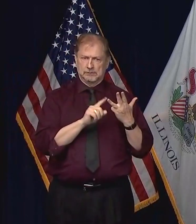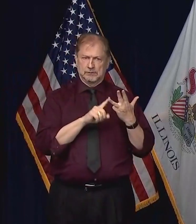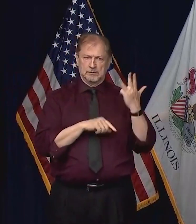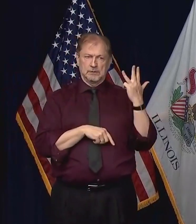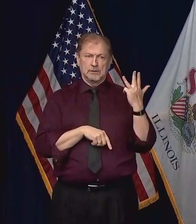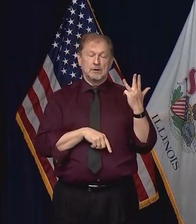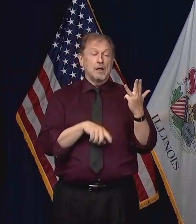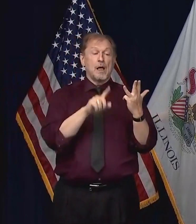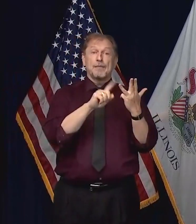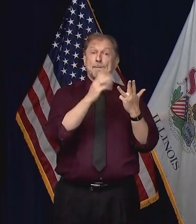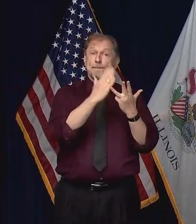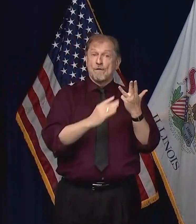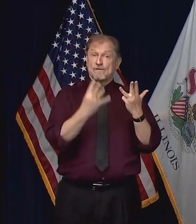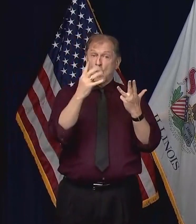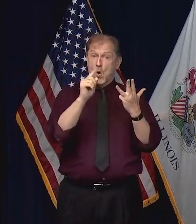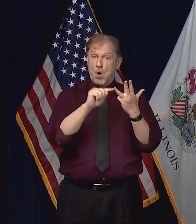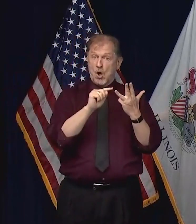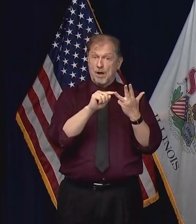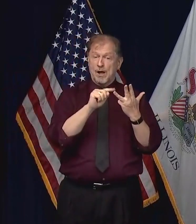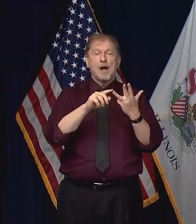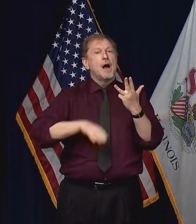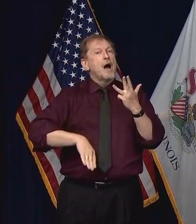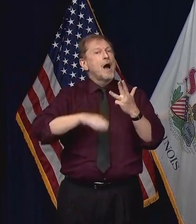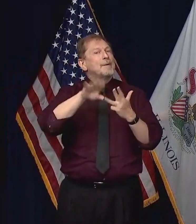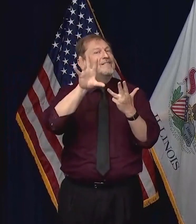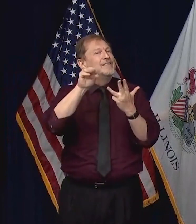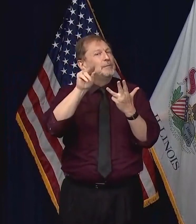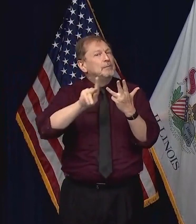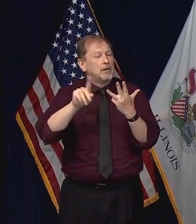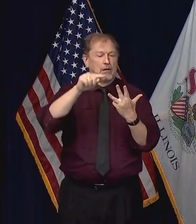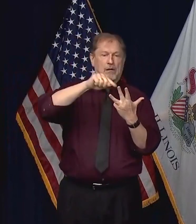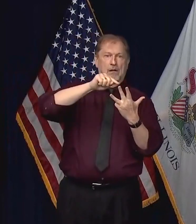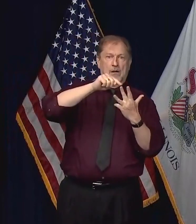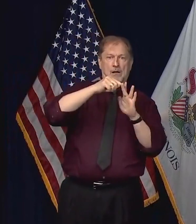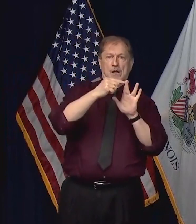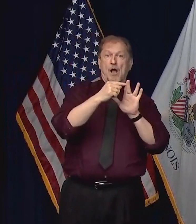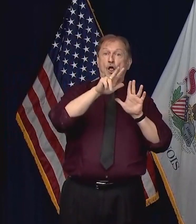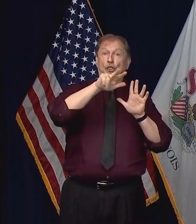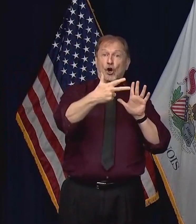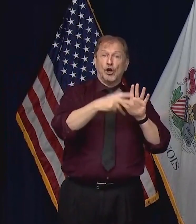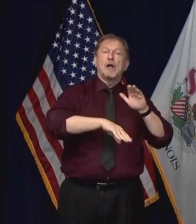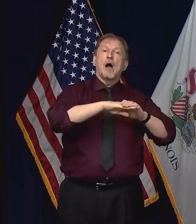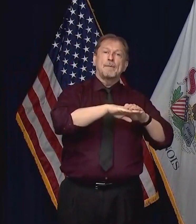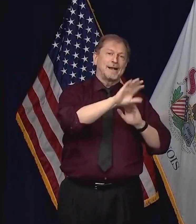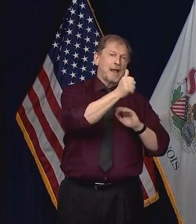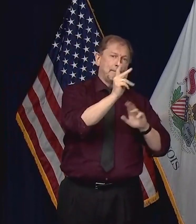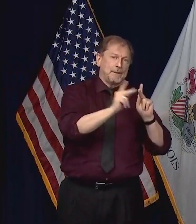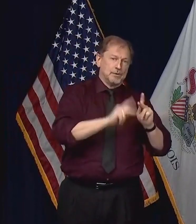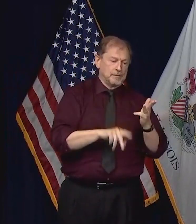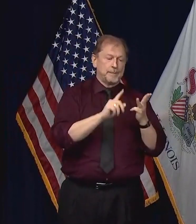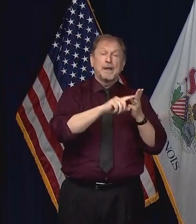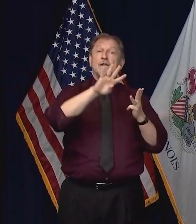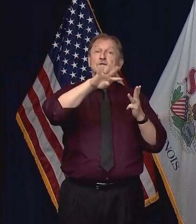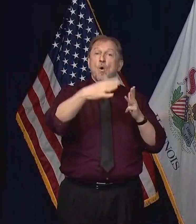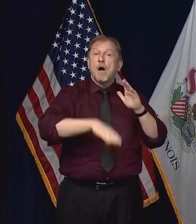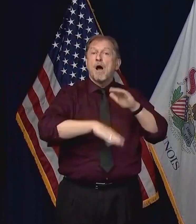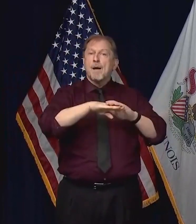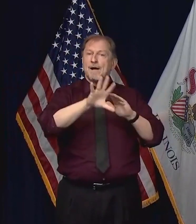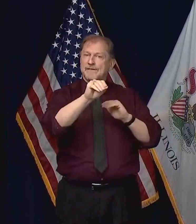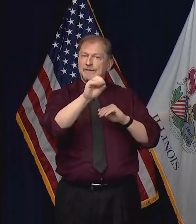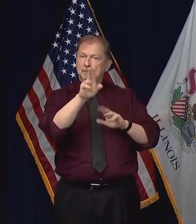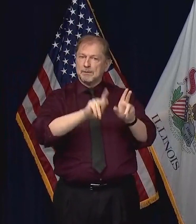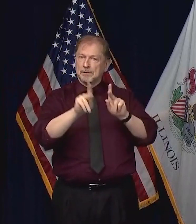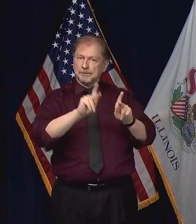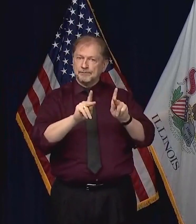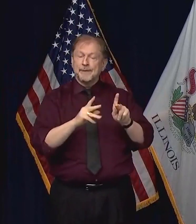gatherings in Phase 4 will be limited to 50 people, although this limit is subject to change up or down,